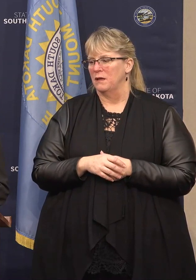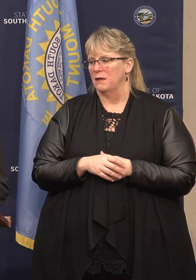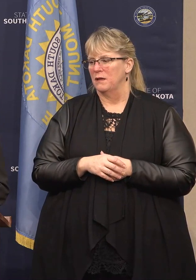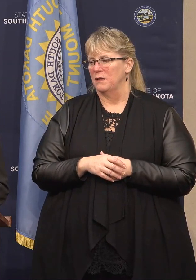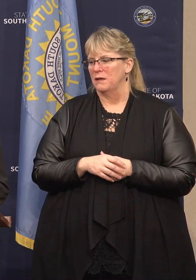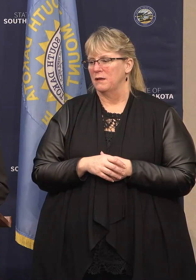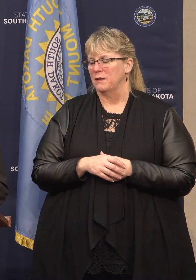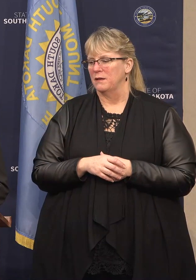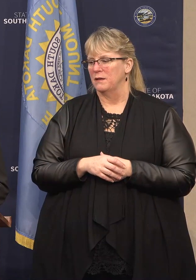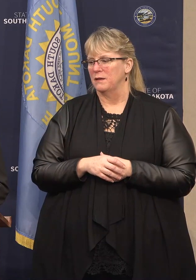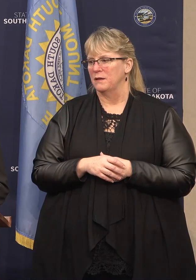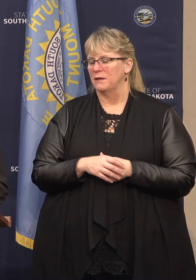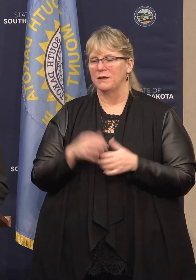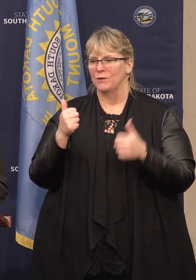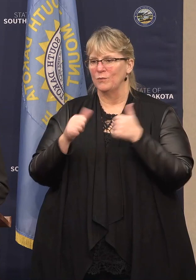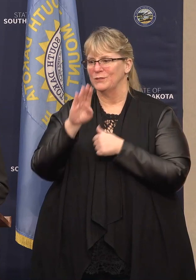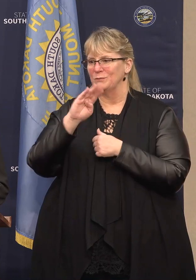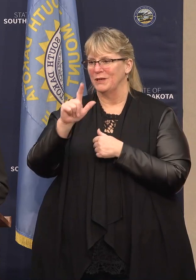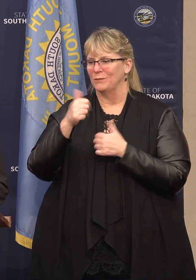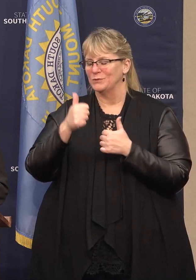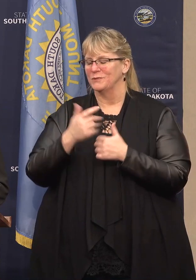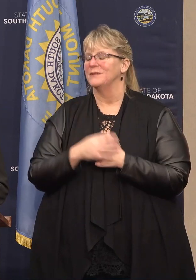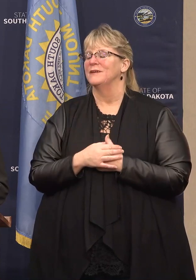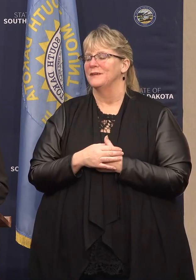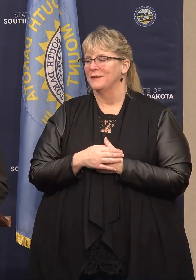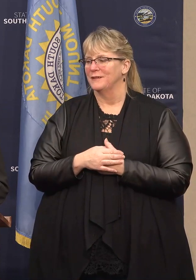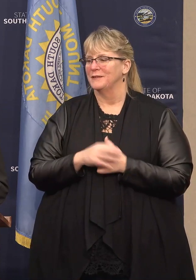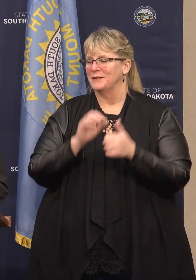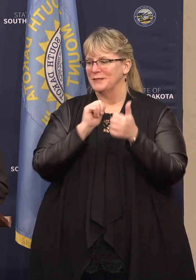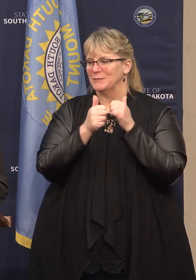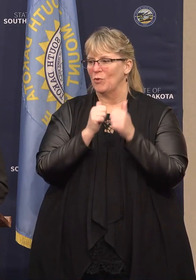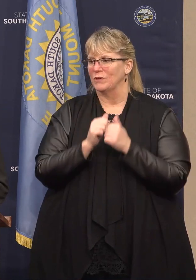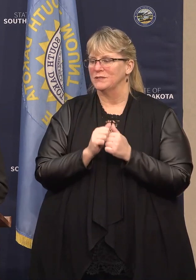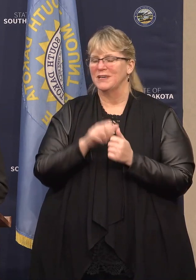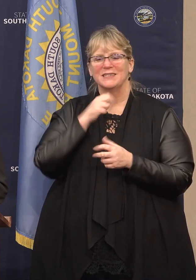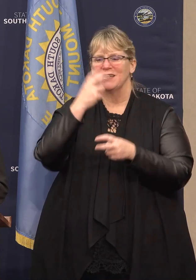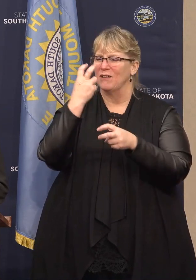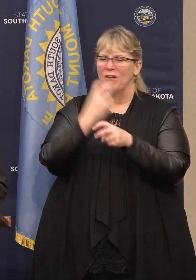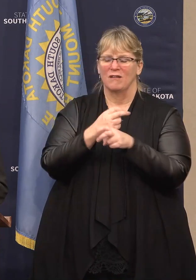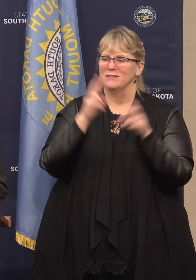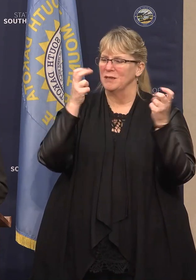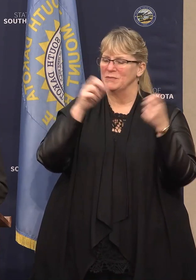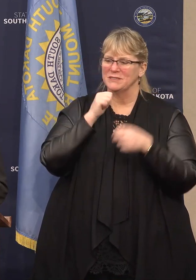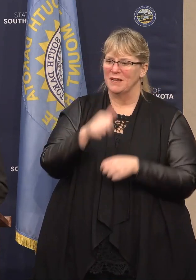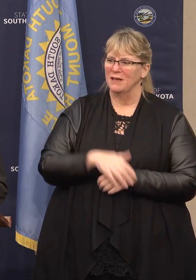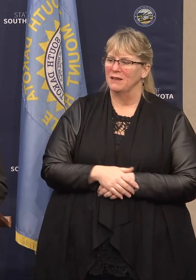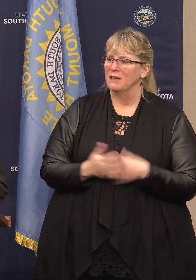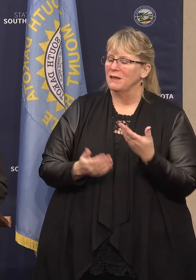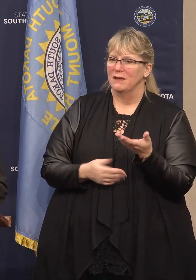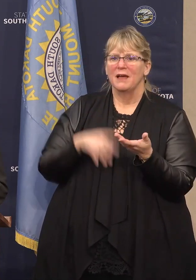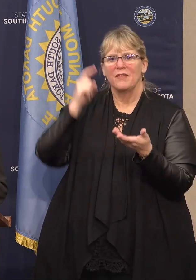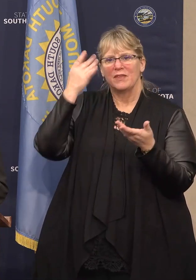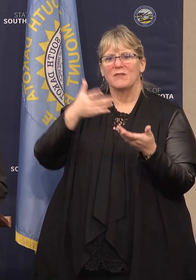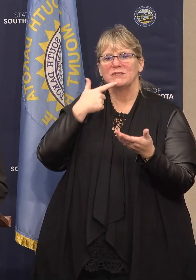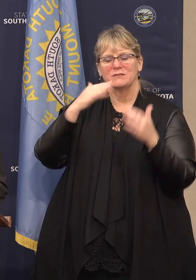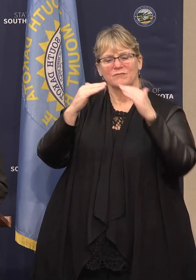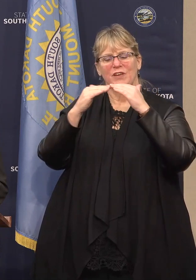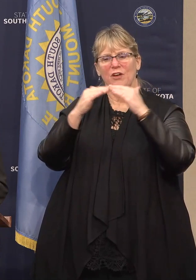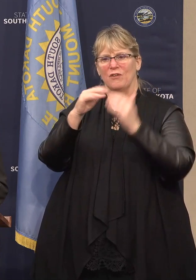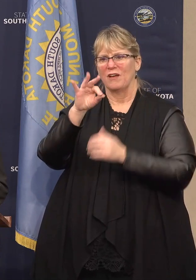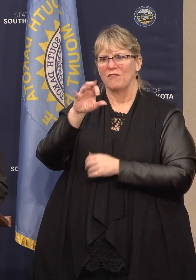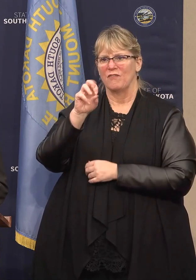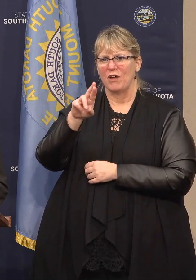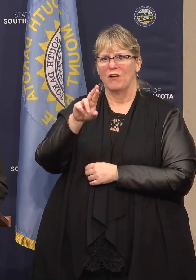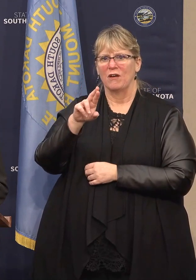the Which Fairness in bill? Sports bill. Okay. Yeah. It's not a tough topic, really. Well, I mean, it's about fairness. We fought